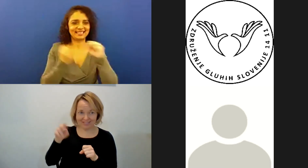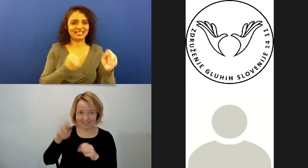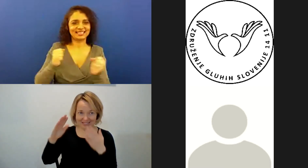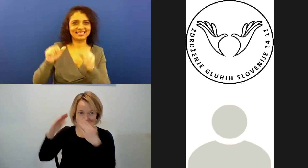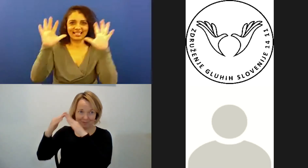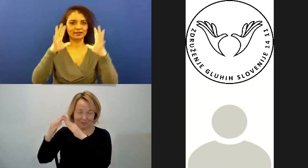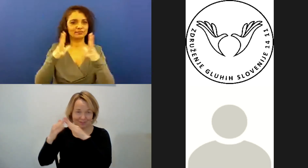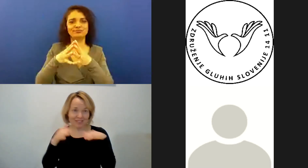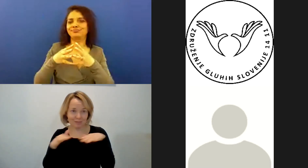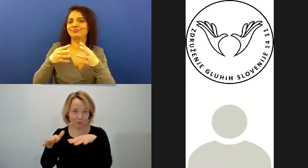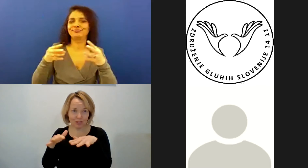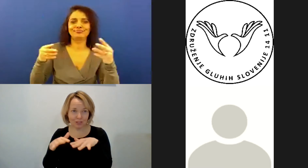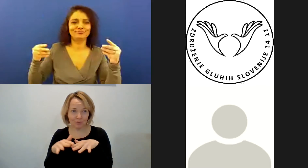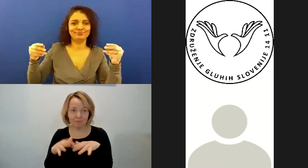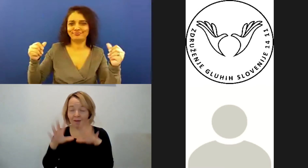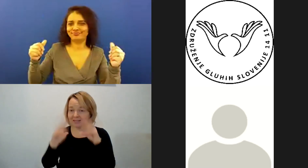So after this